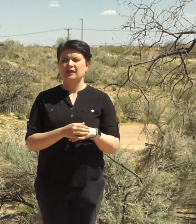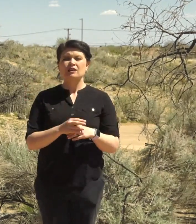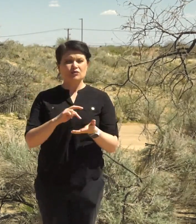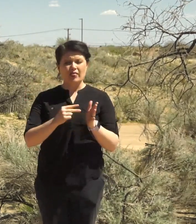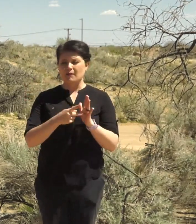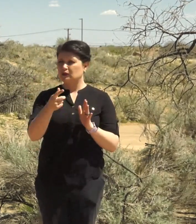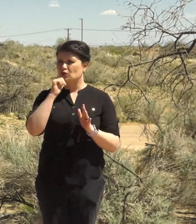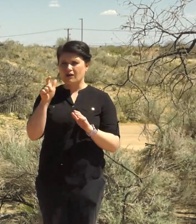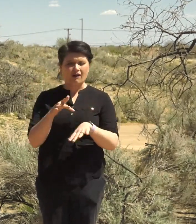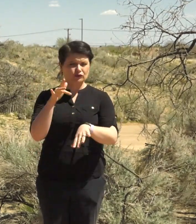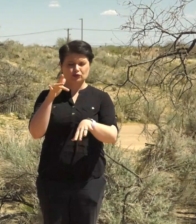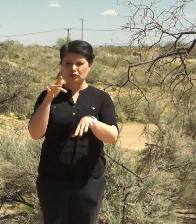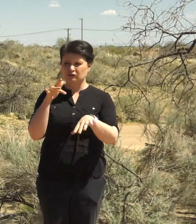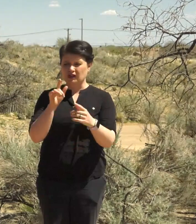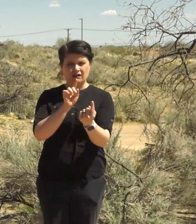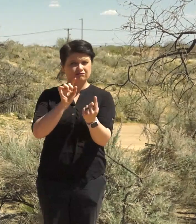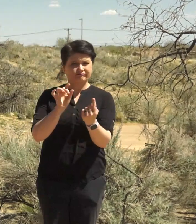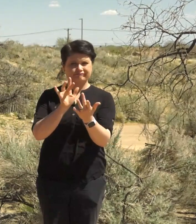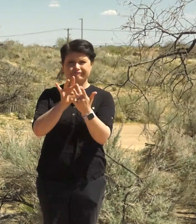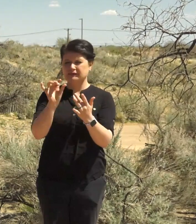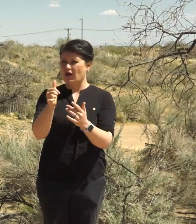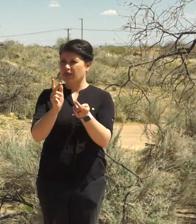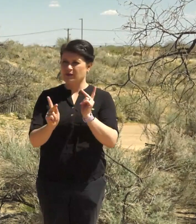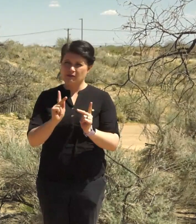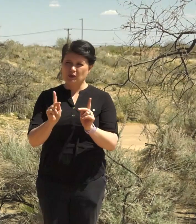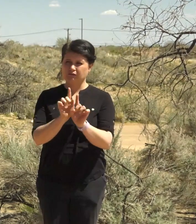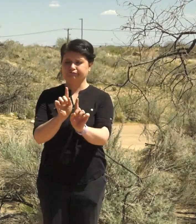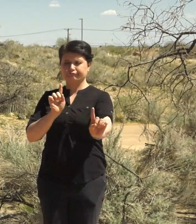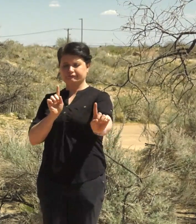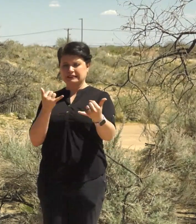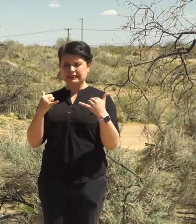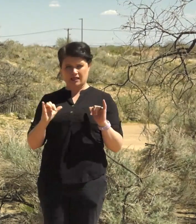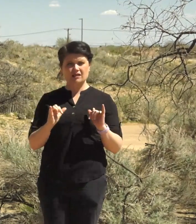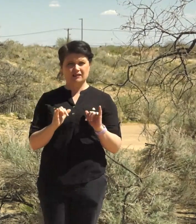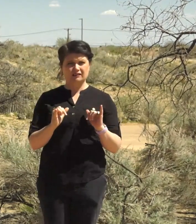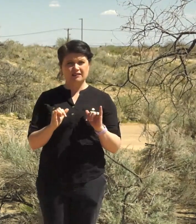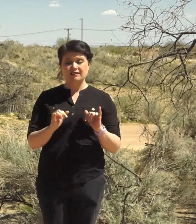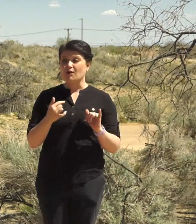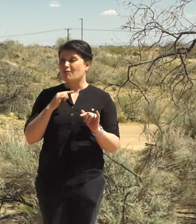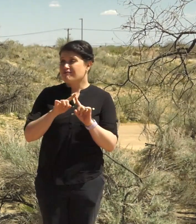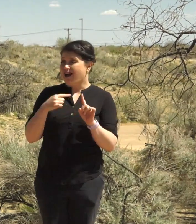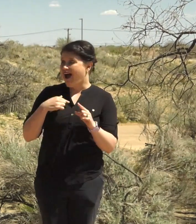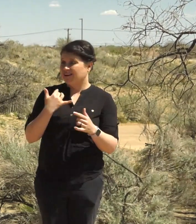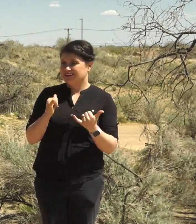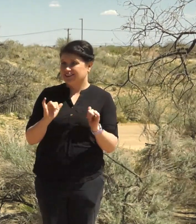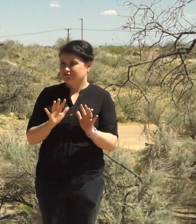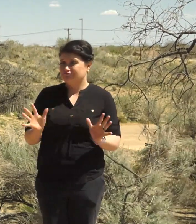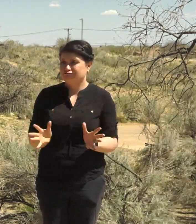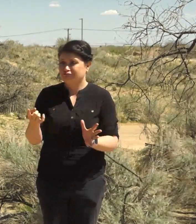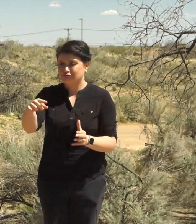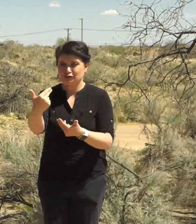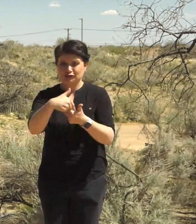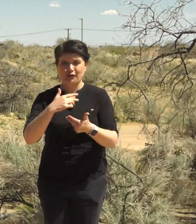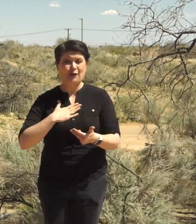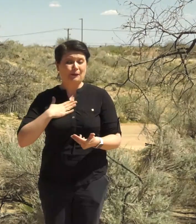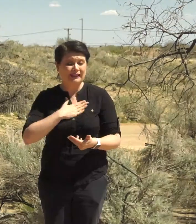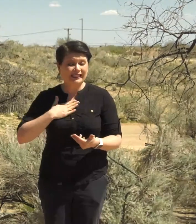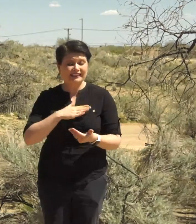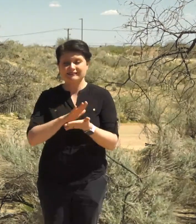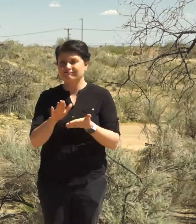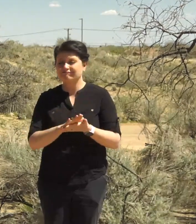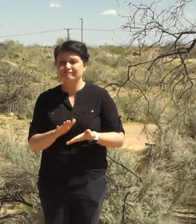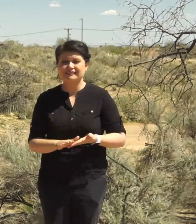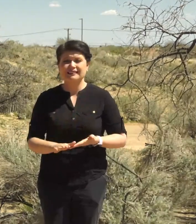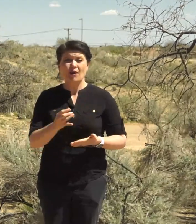into contact with other people. So I'd encourage everybody to take part in that. If you have any other questions concerning the solid waste department, you can always go to the